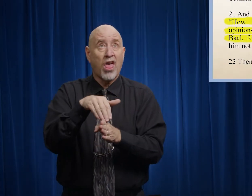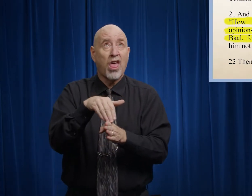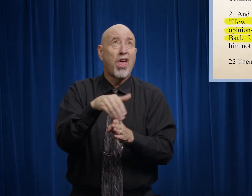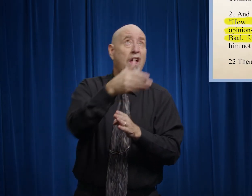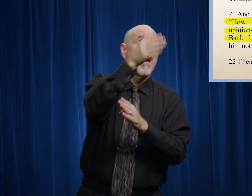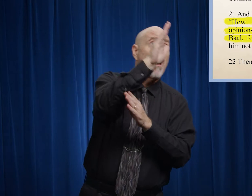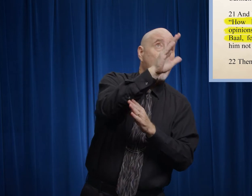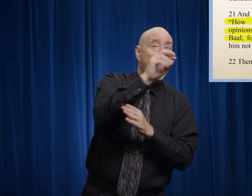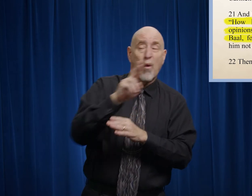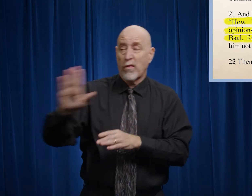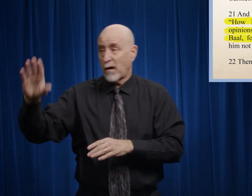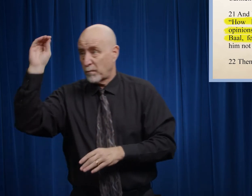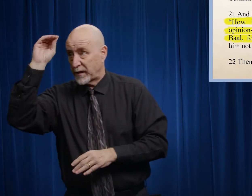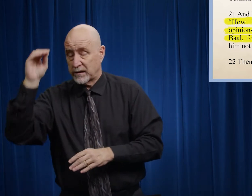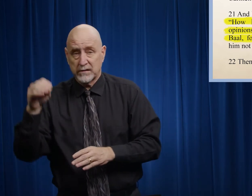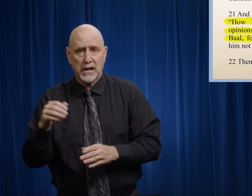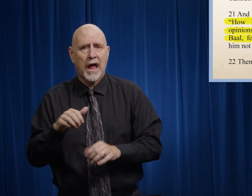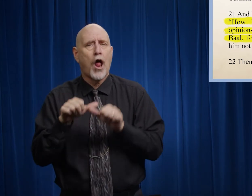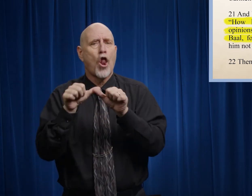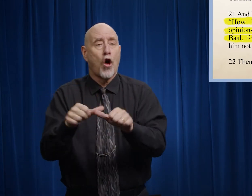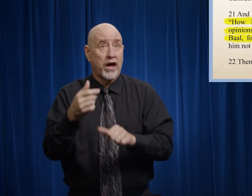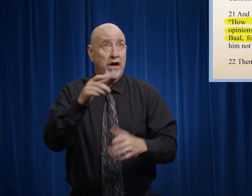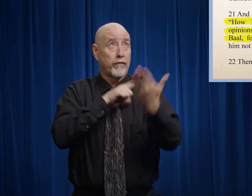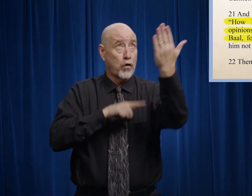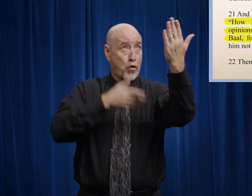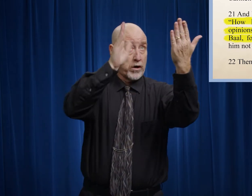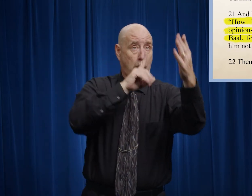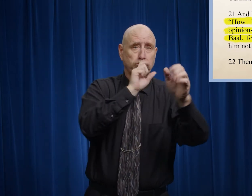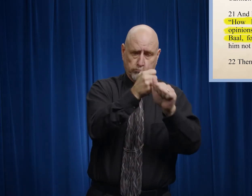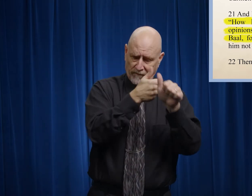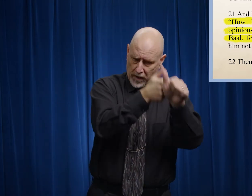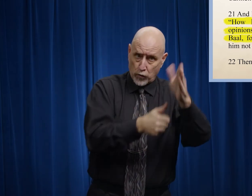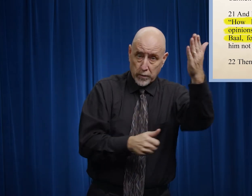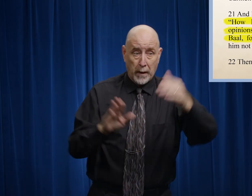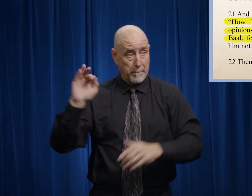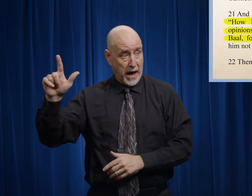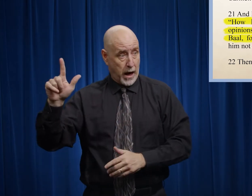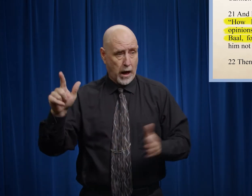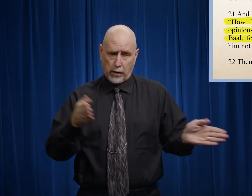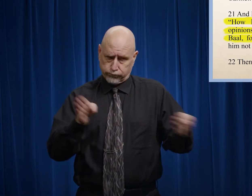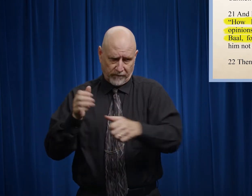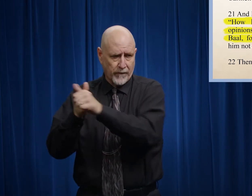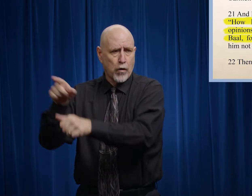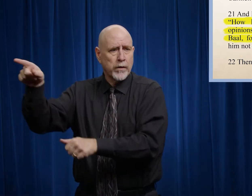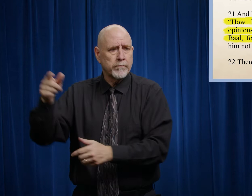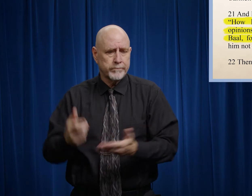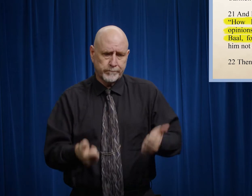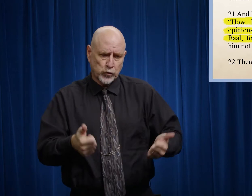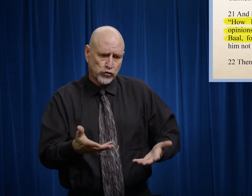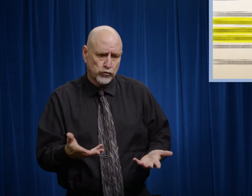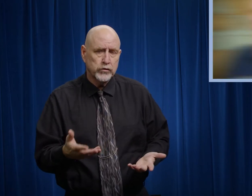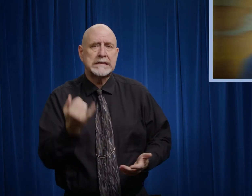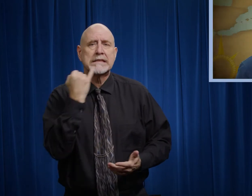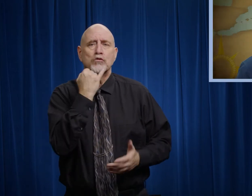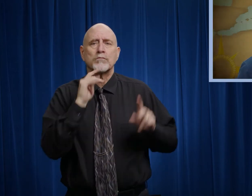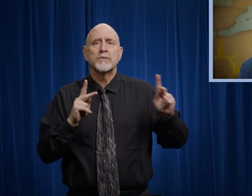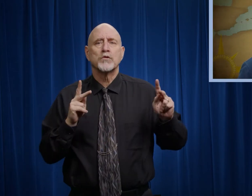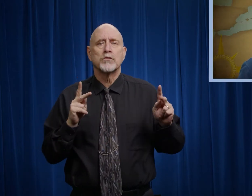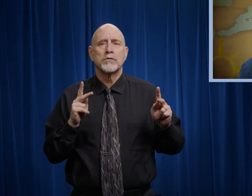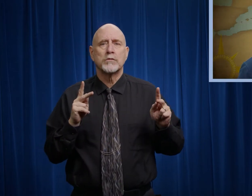two opinions? If the Lord is God, follow him, but if Baal, follow him. The Israelites